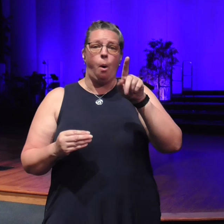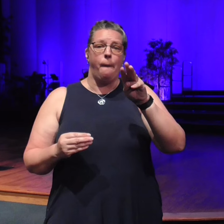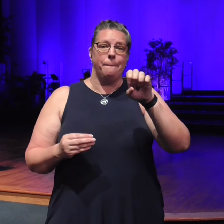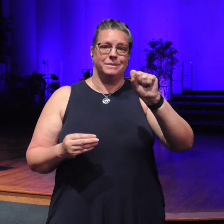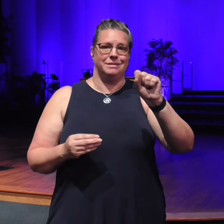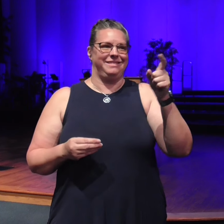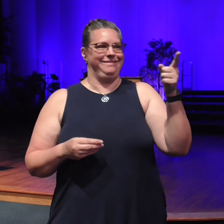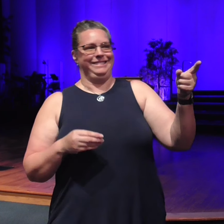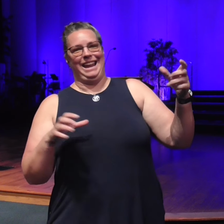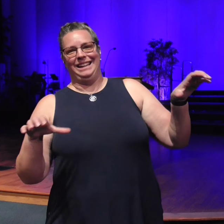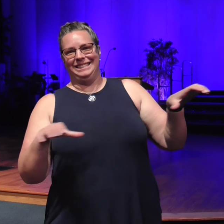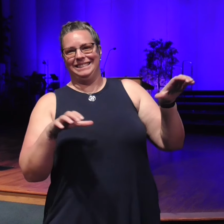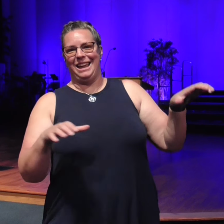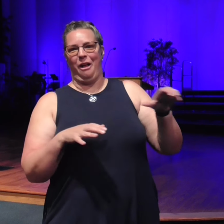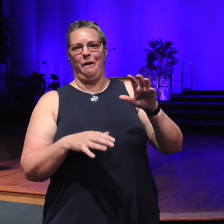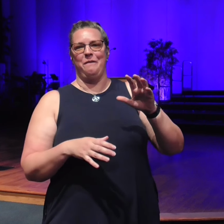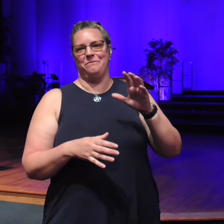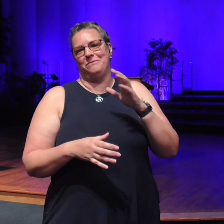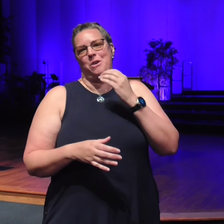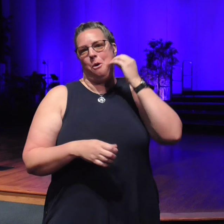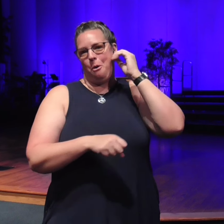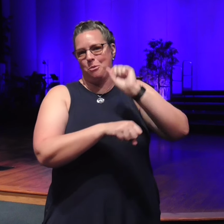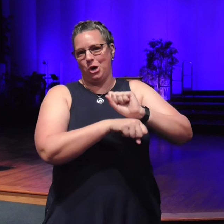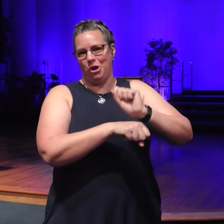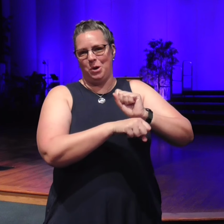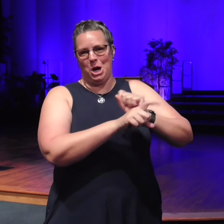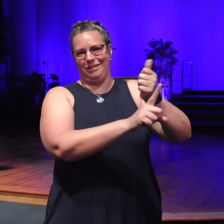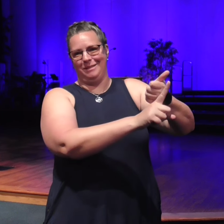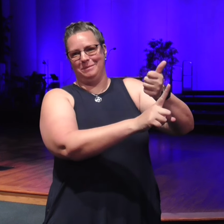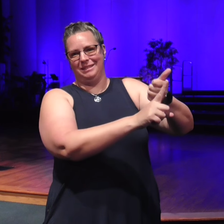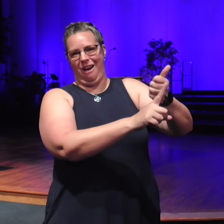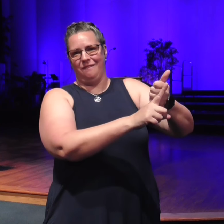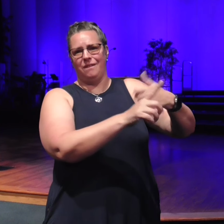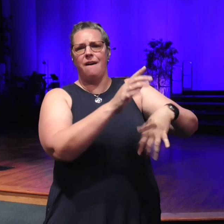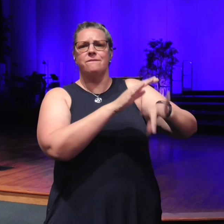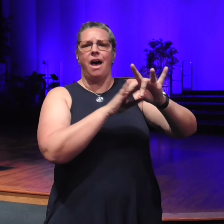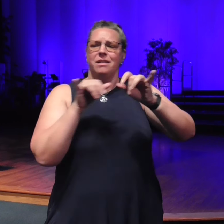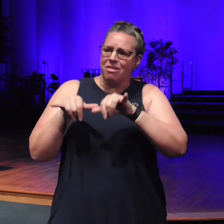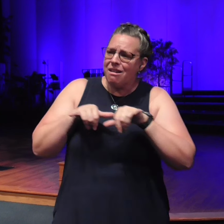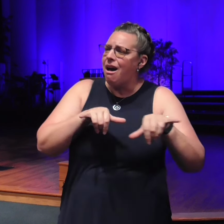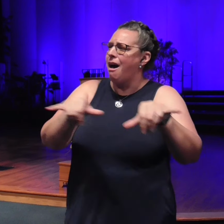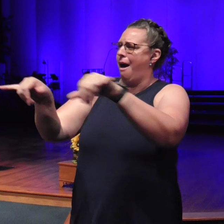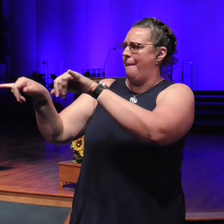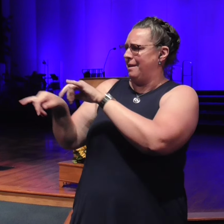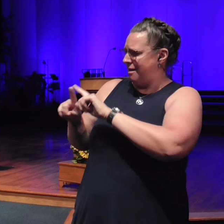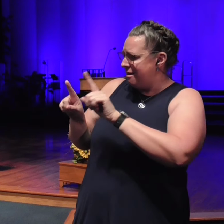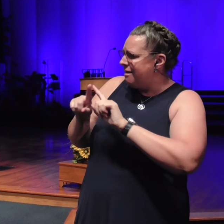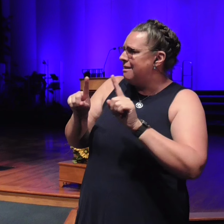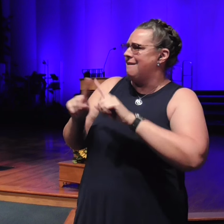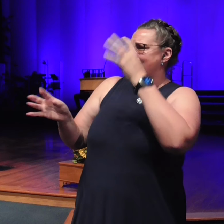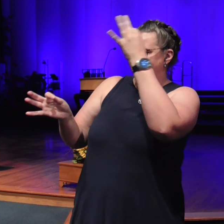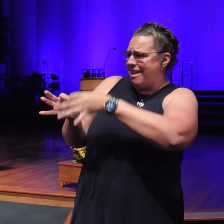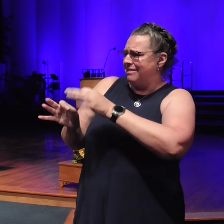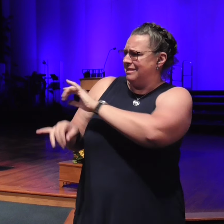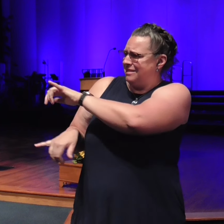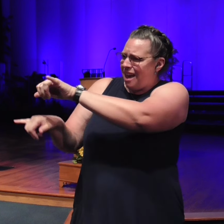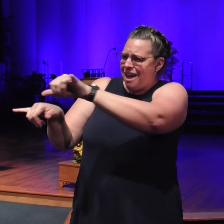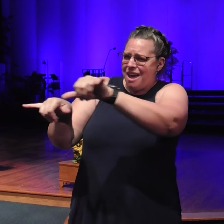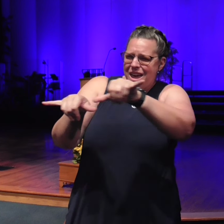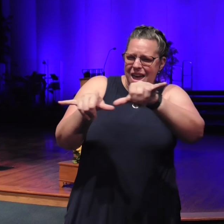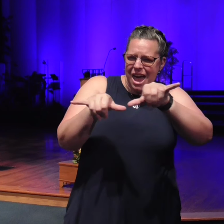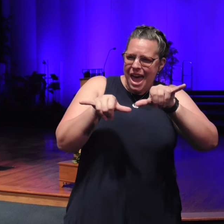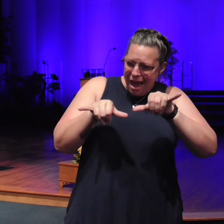homework for us in finding the common ground of all religions, all faith paths, all beliefs. What is common amongst them that